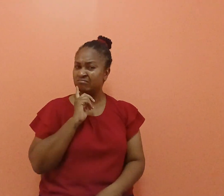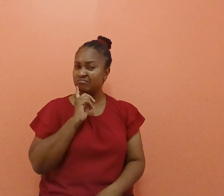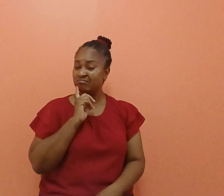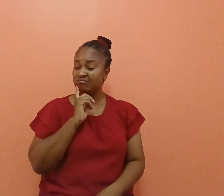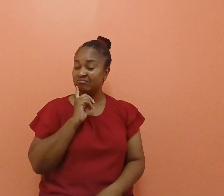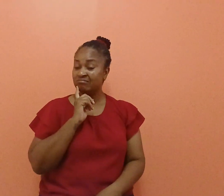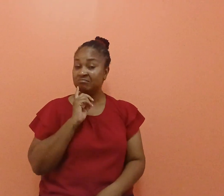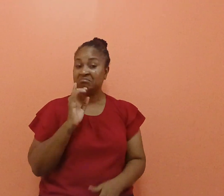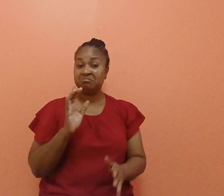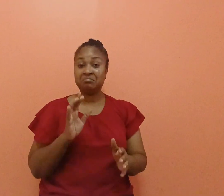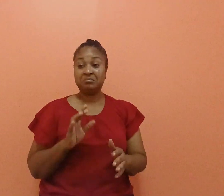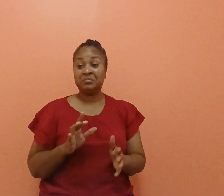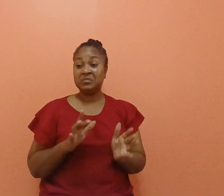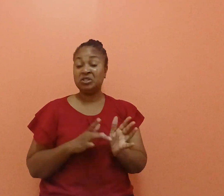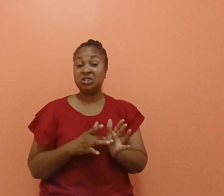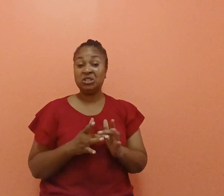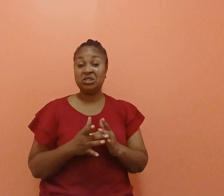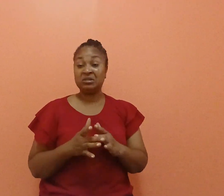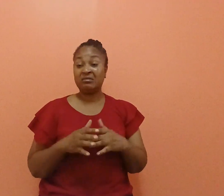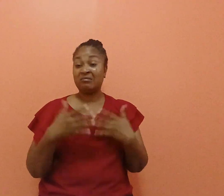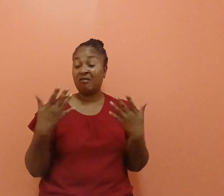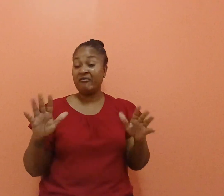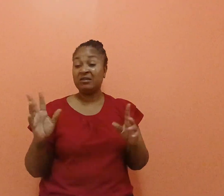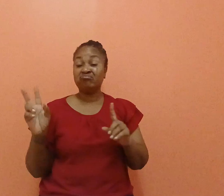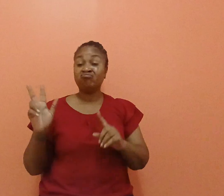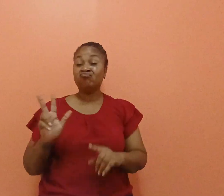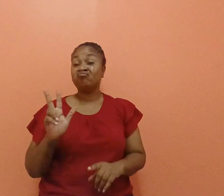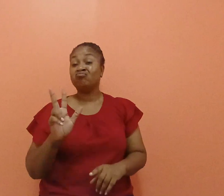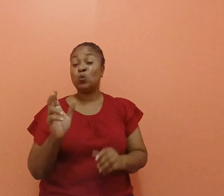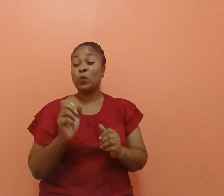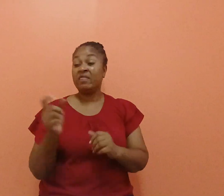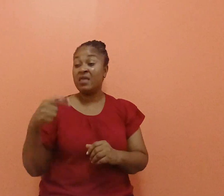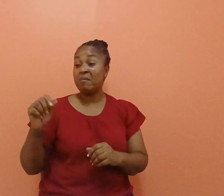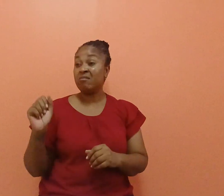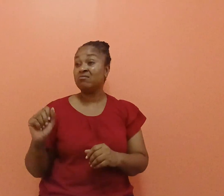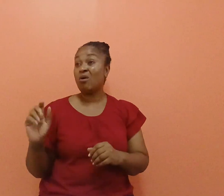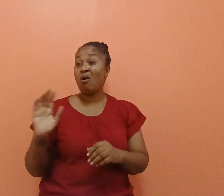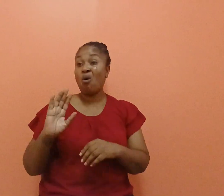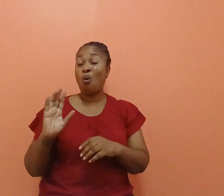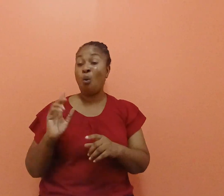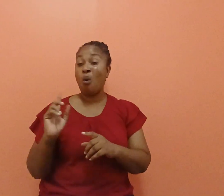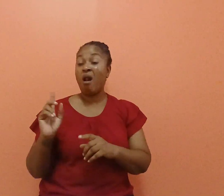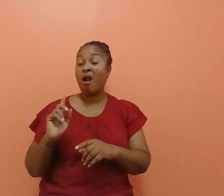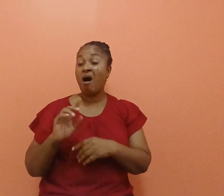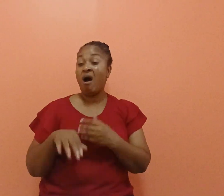Jesus had been with them the whole time, even when they didn't know it.